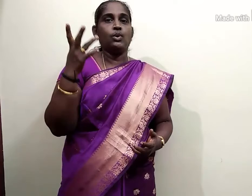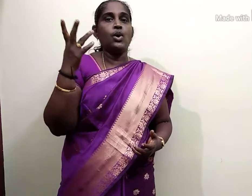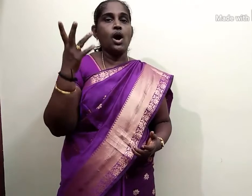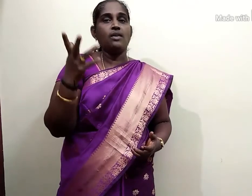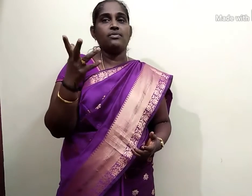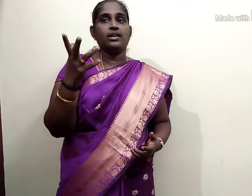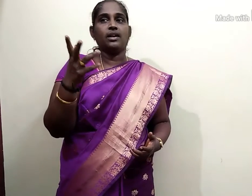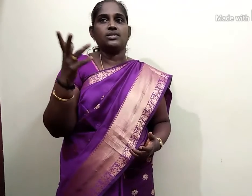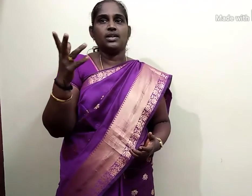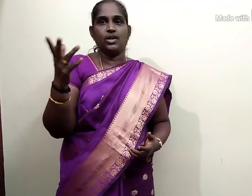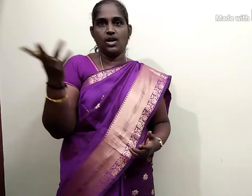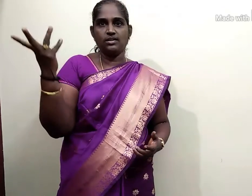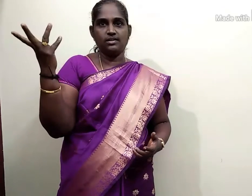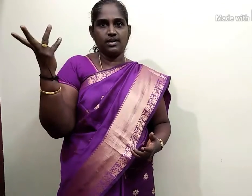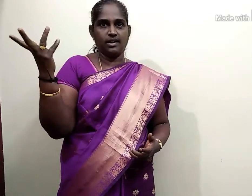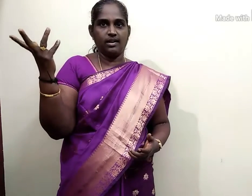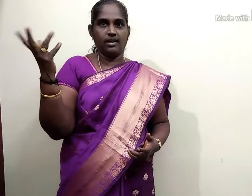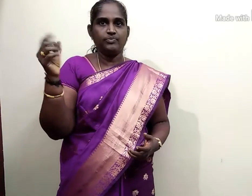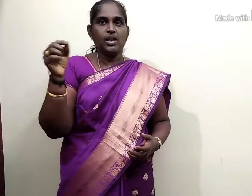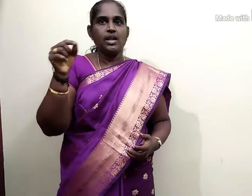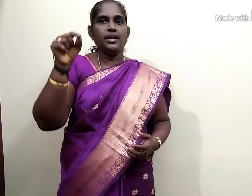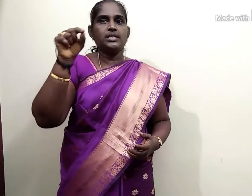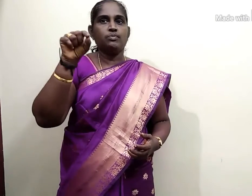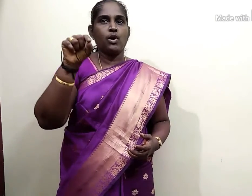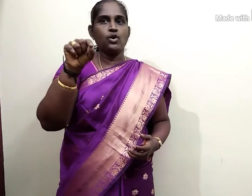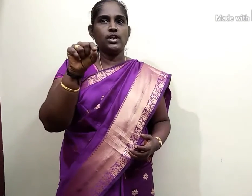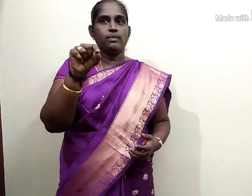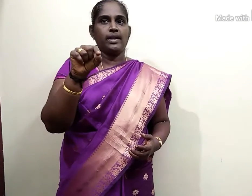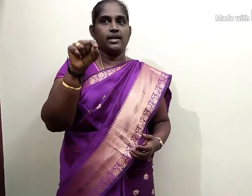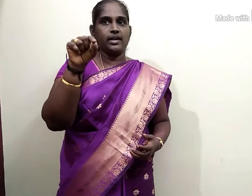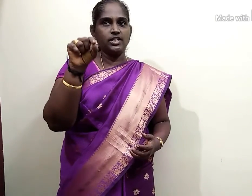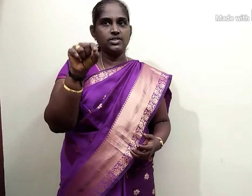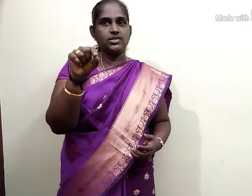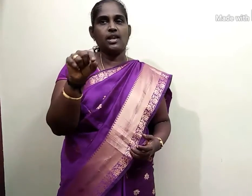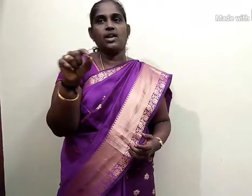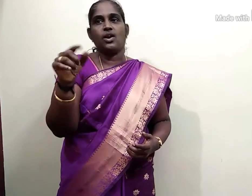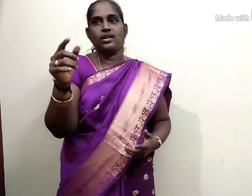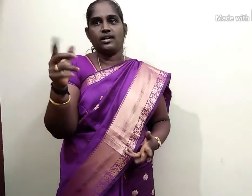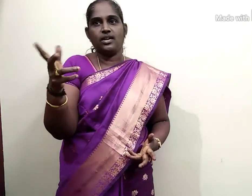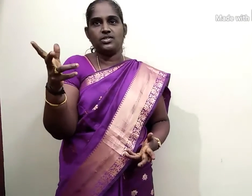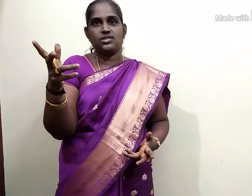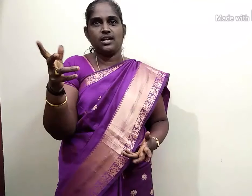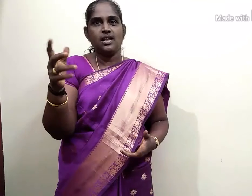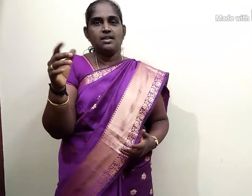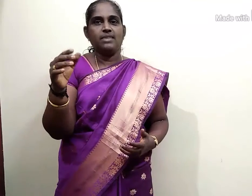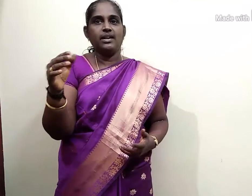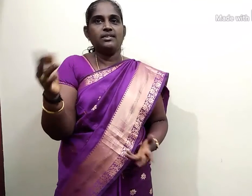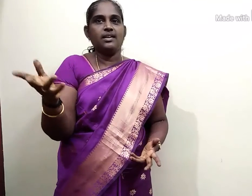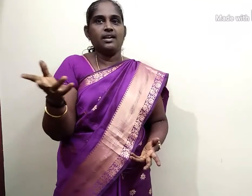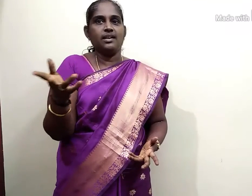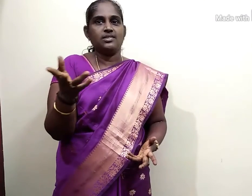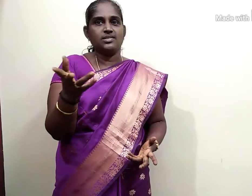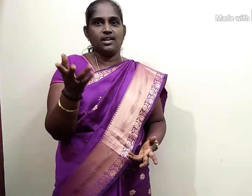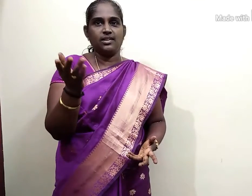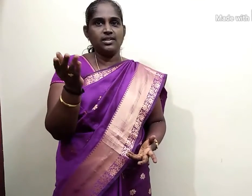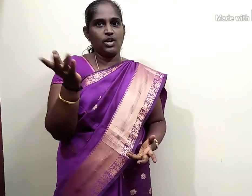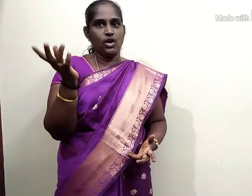know, Africa is a dark continent. It is bounded by Red Sea on the east, Mediterranean Sea in the